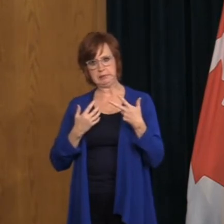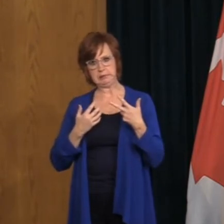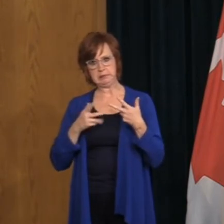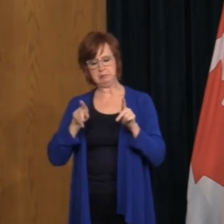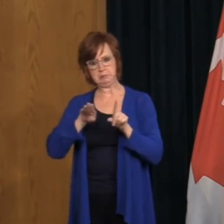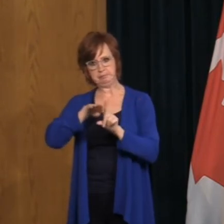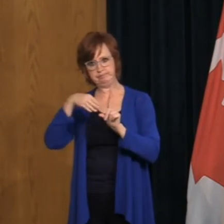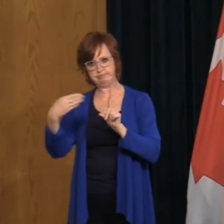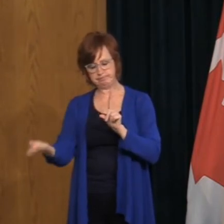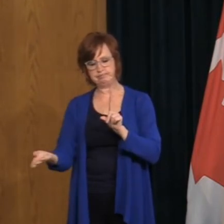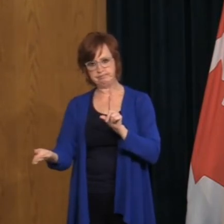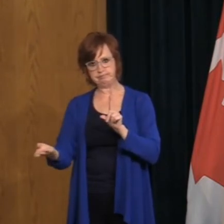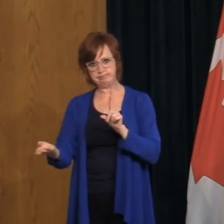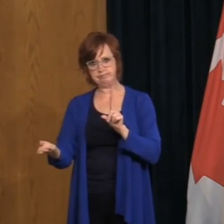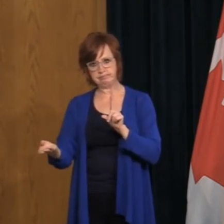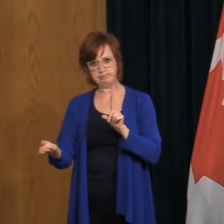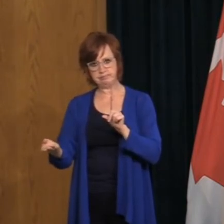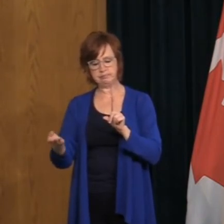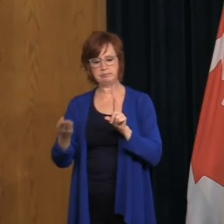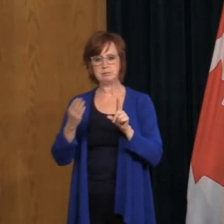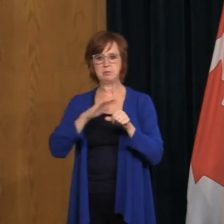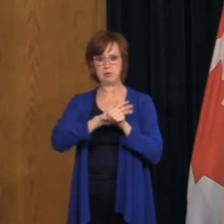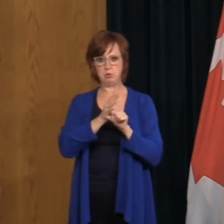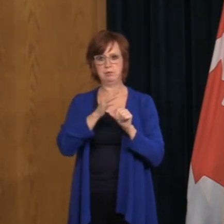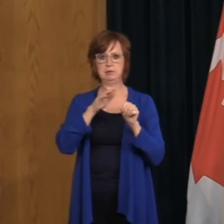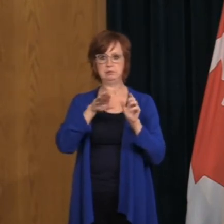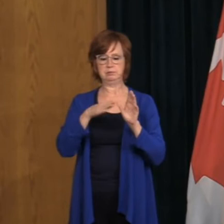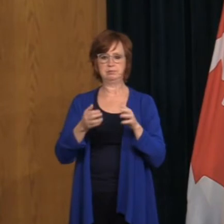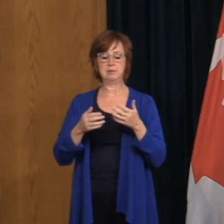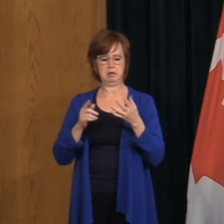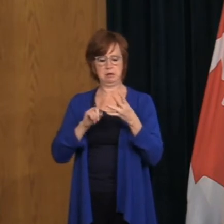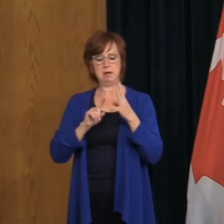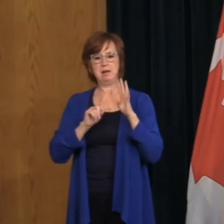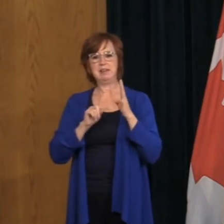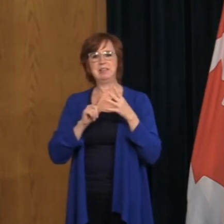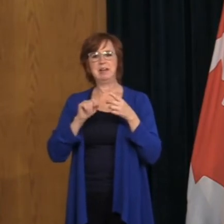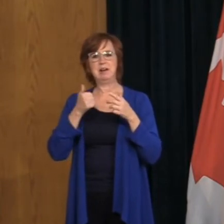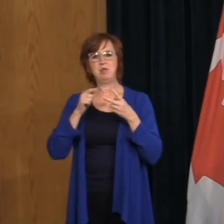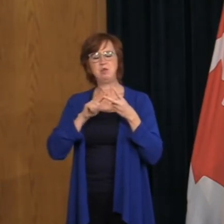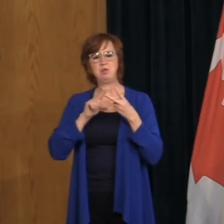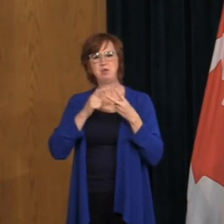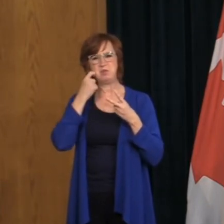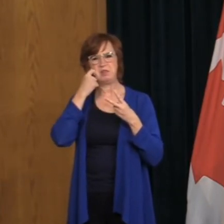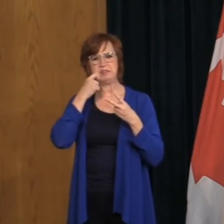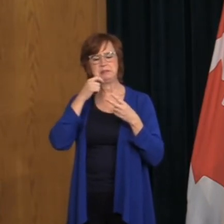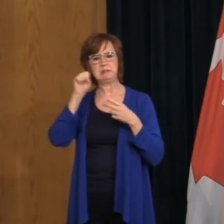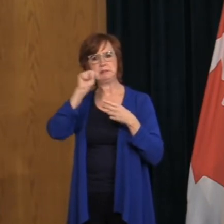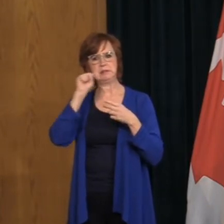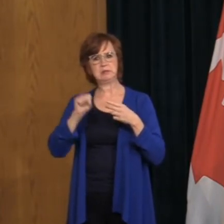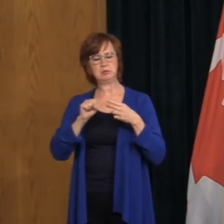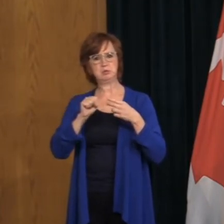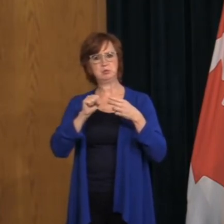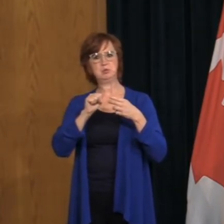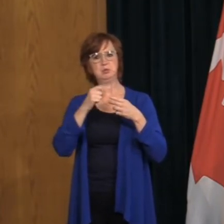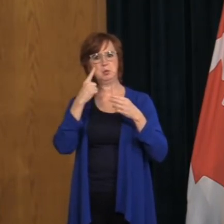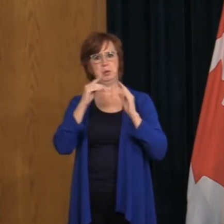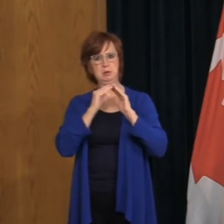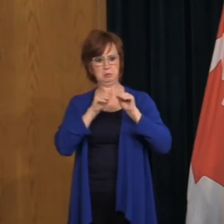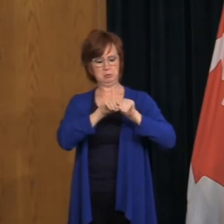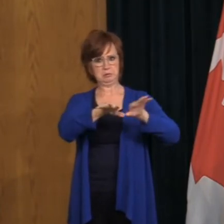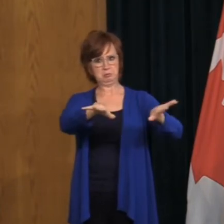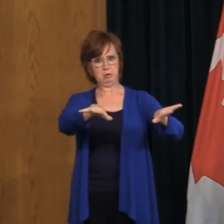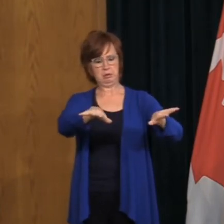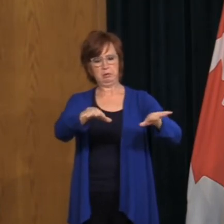to COVID-19, and a new community outbreak was declared in Saskatoon, which was the result of a couple of large family